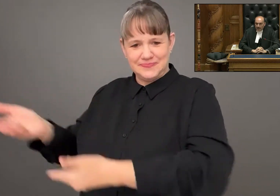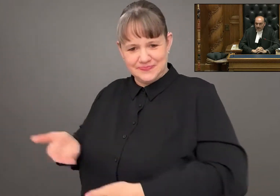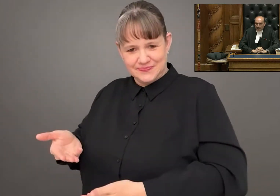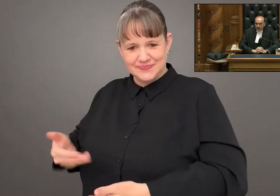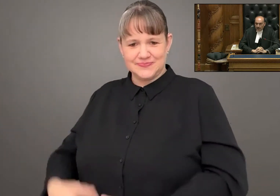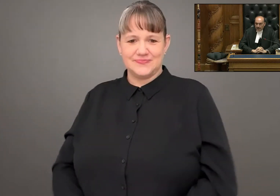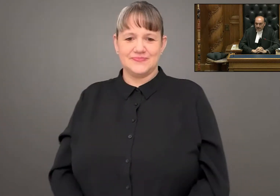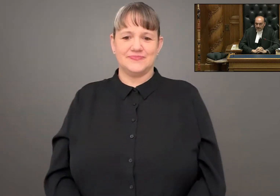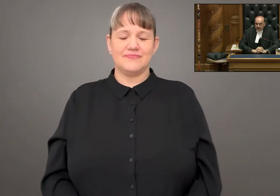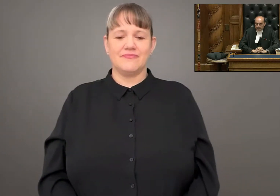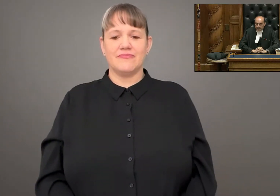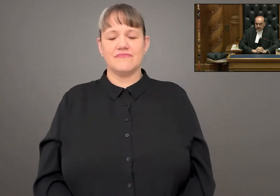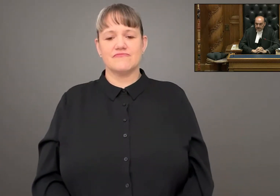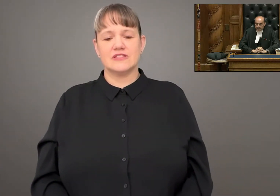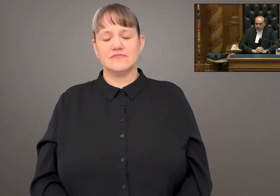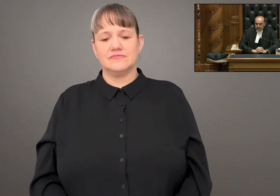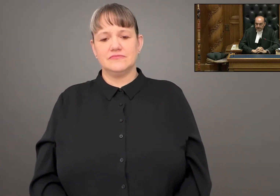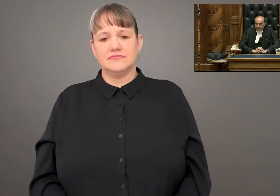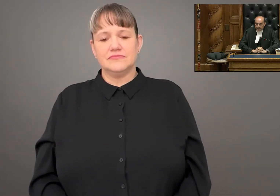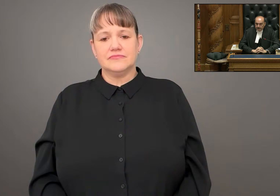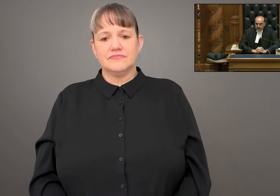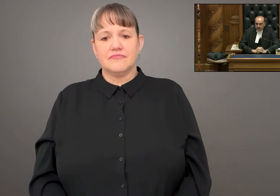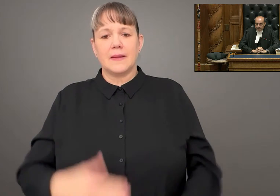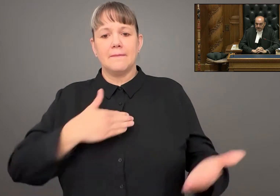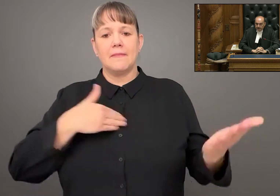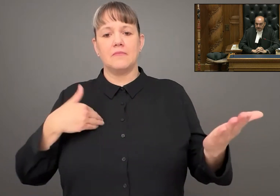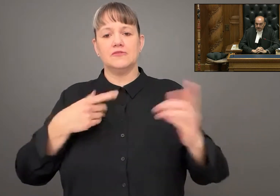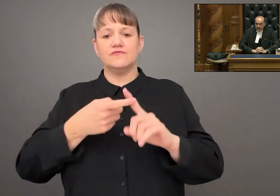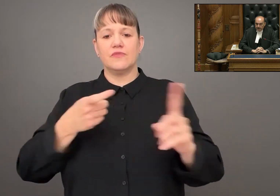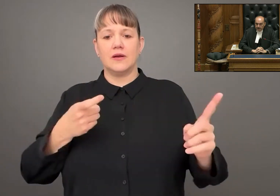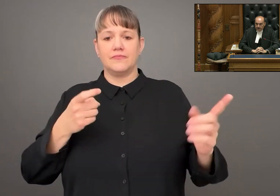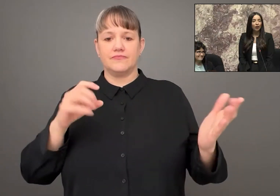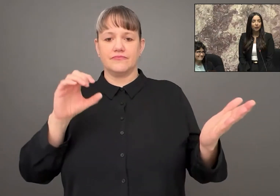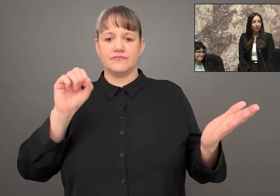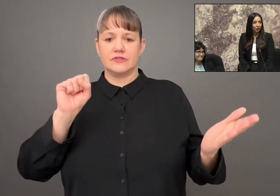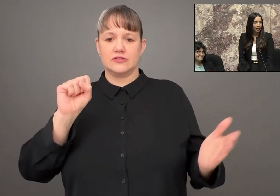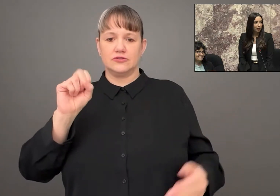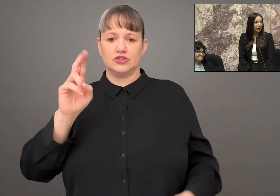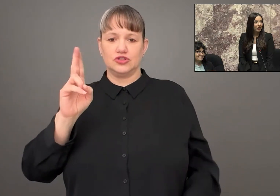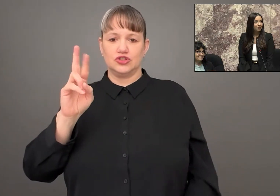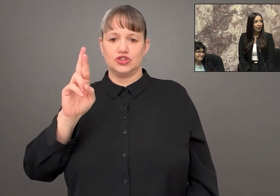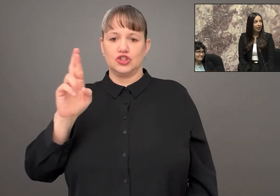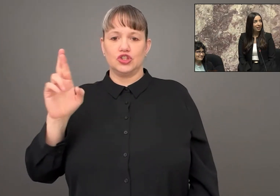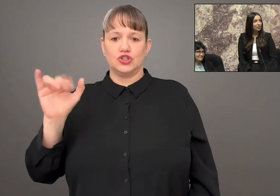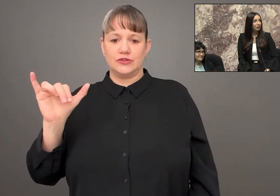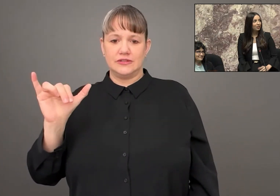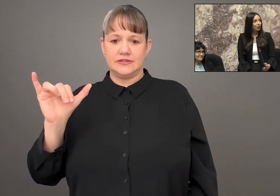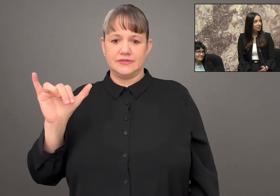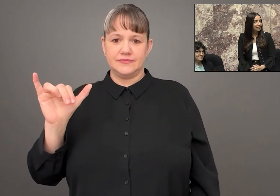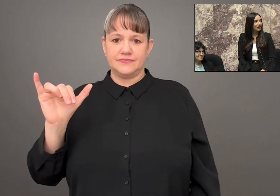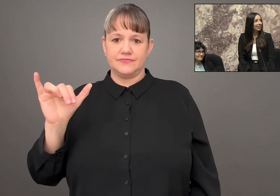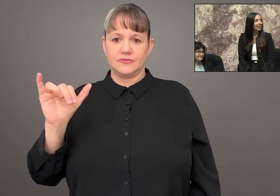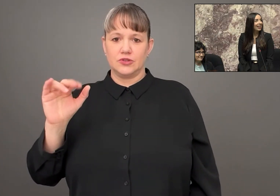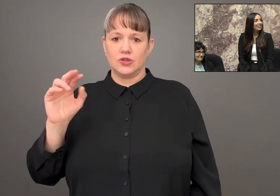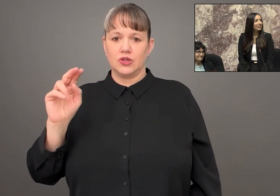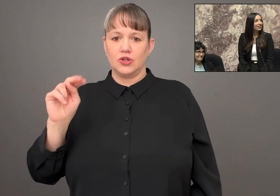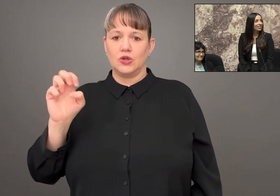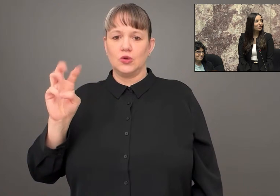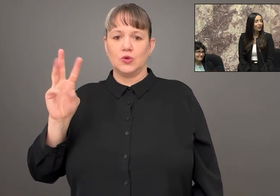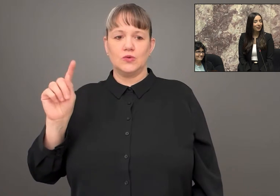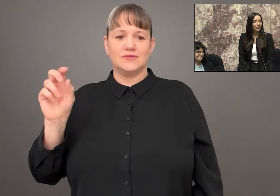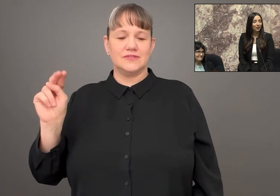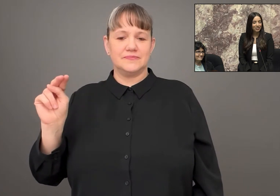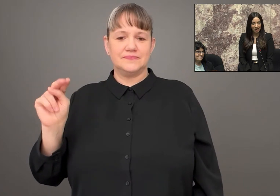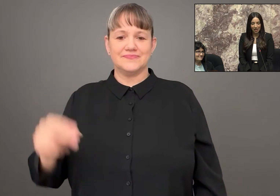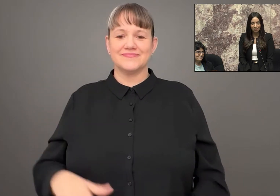Member for Surrey Newton. Thank you, Mr. Speaker. Today, I have the honor of welcoming my husband, Darcy, into this